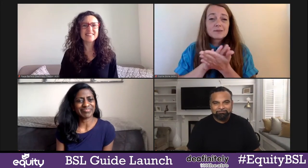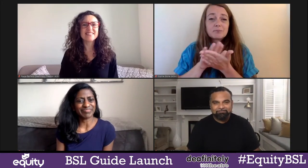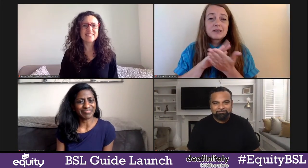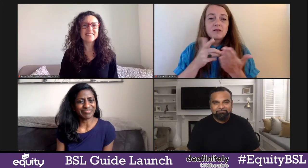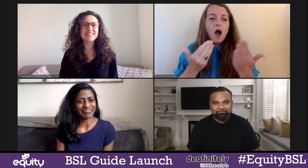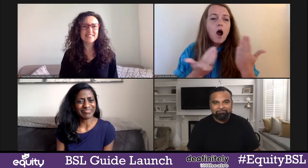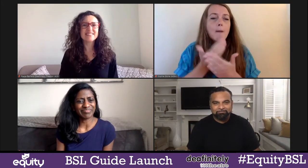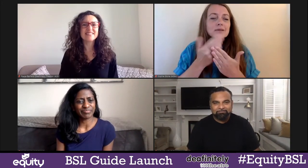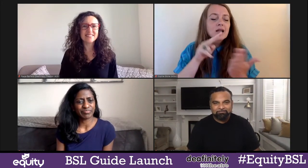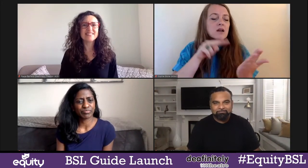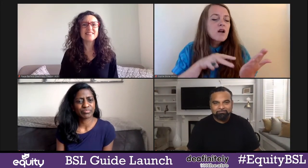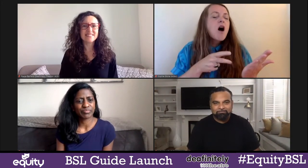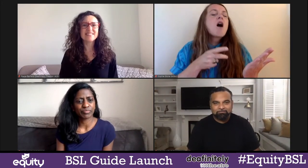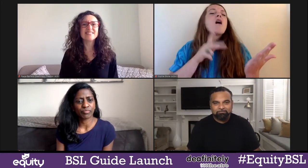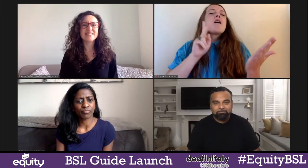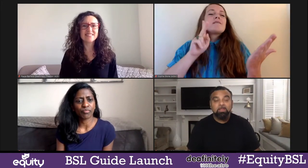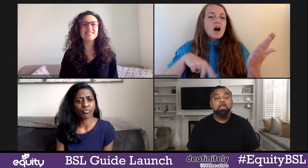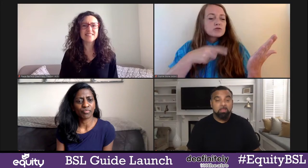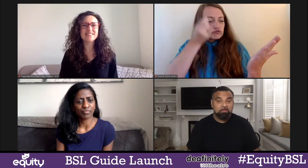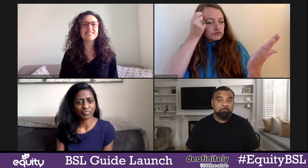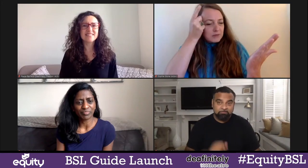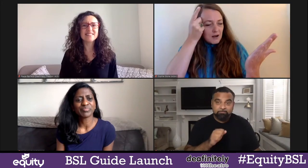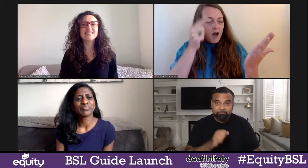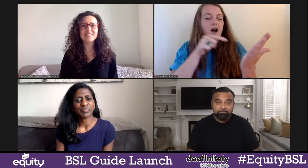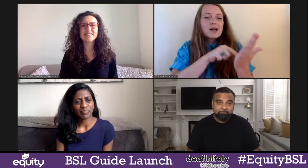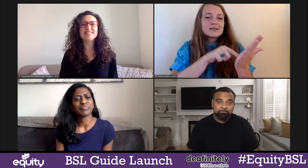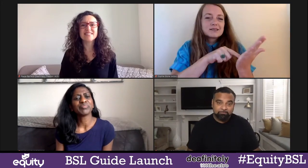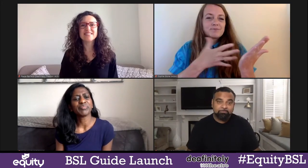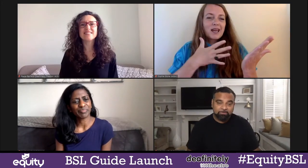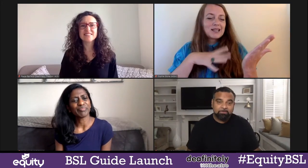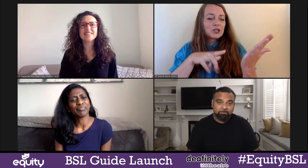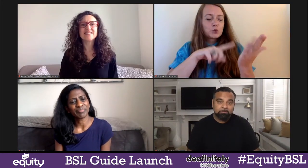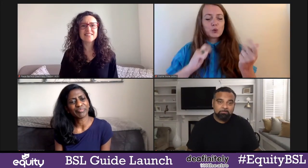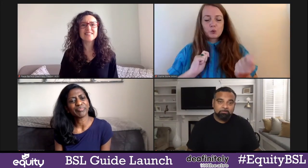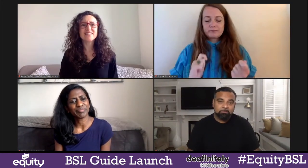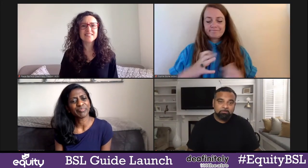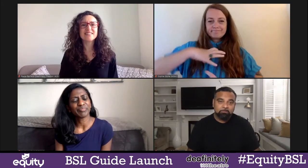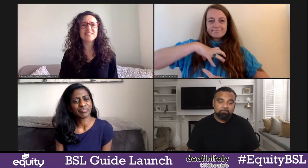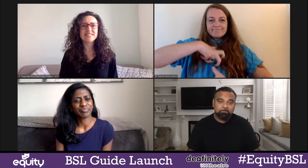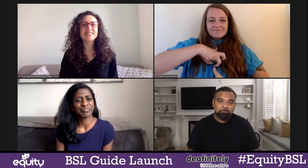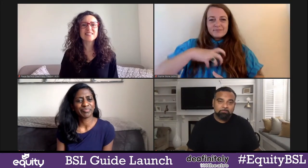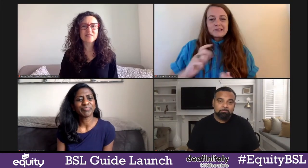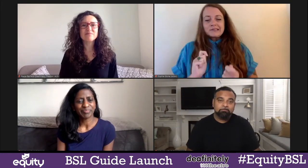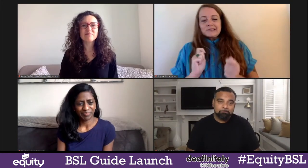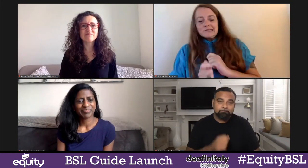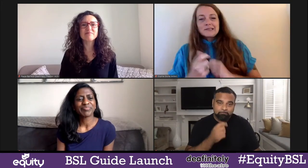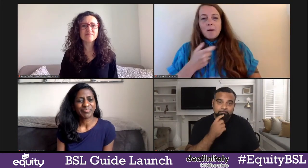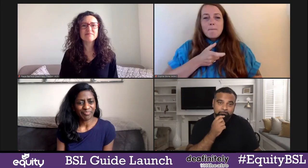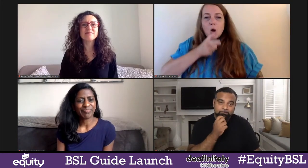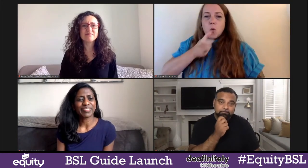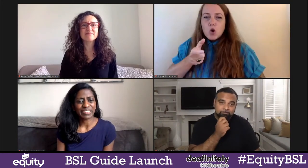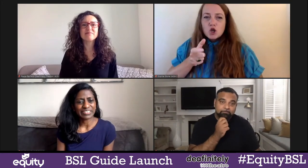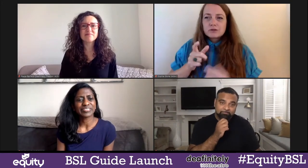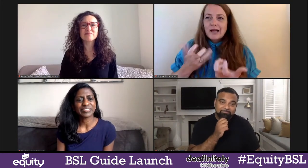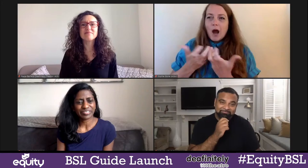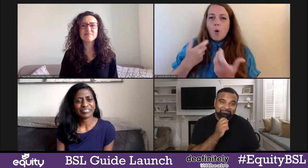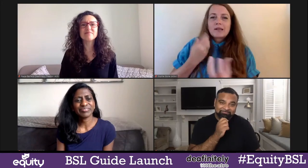lowercase d, deaf. So what the guide does is give a go-to document where they can learn and adapt the language that